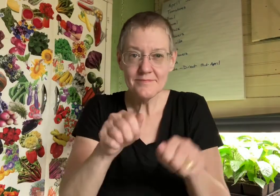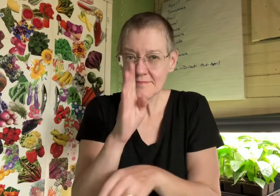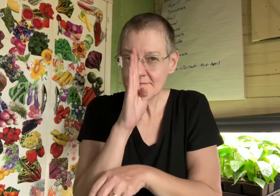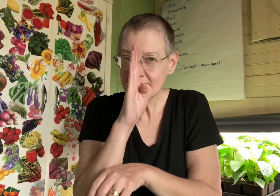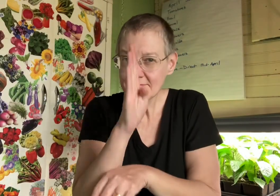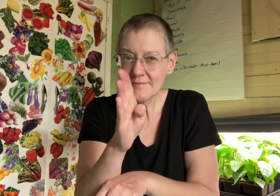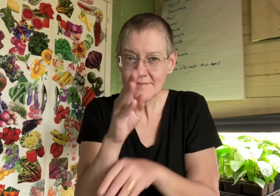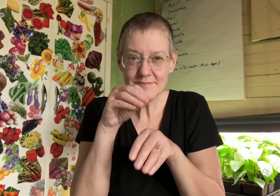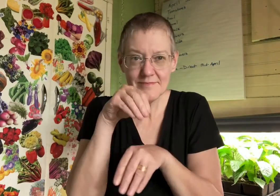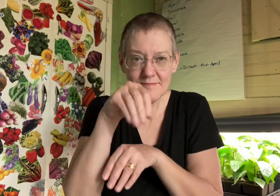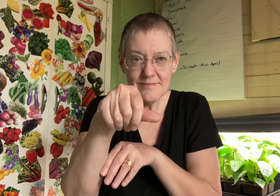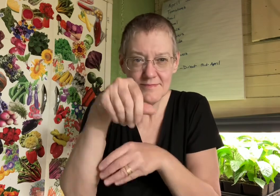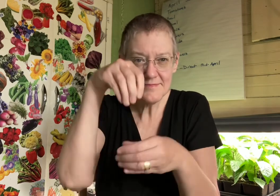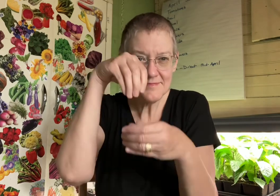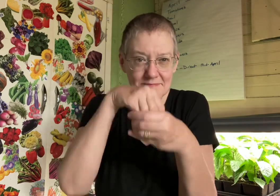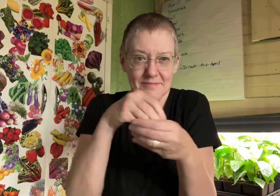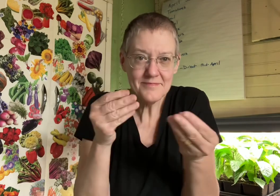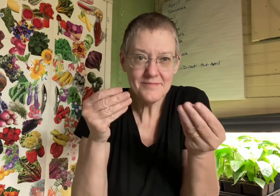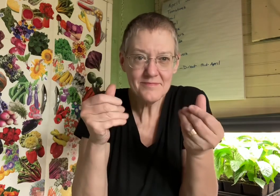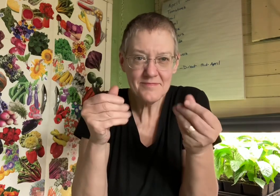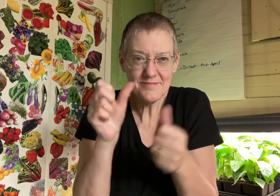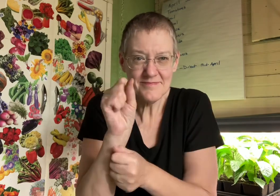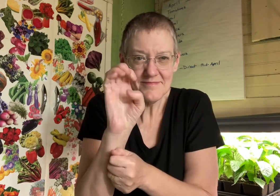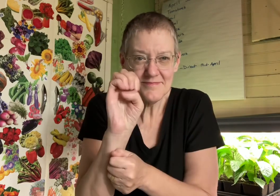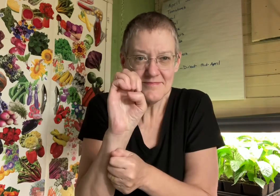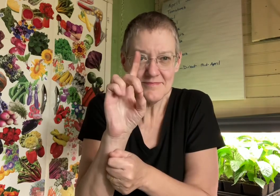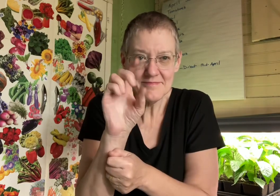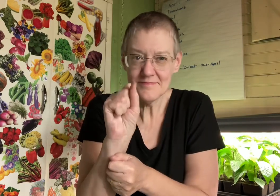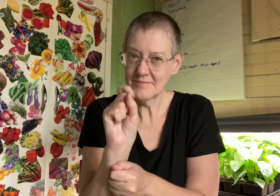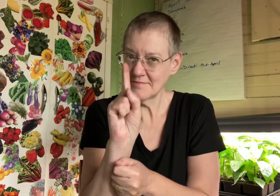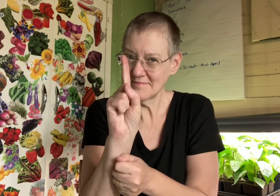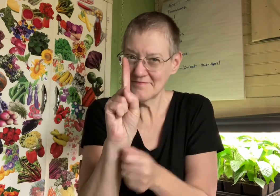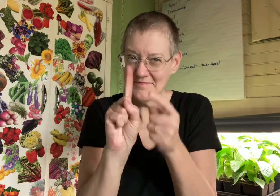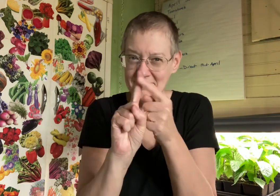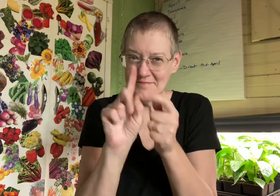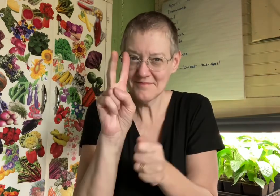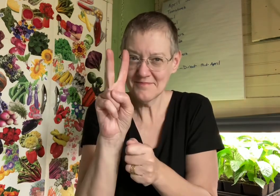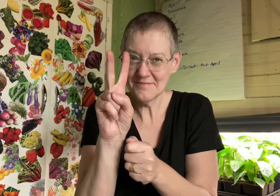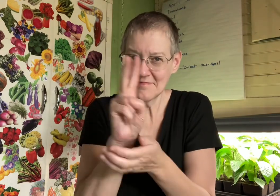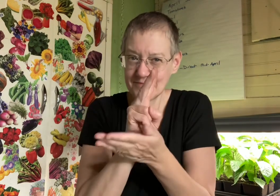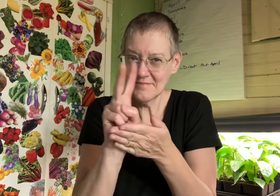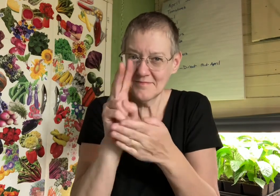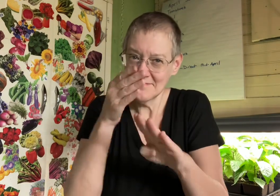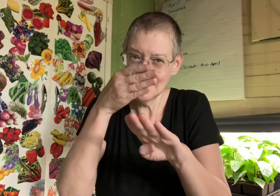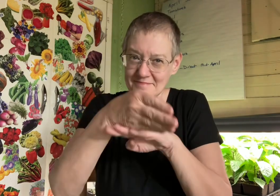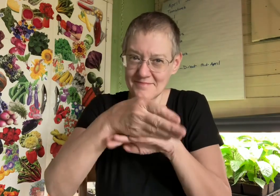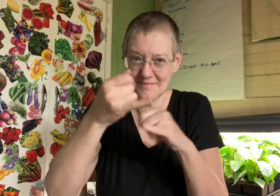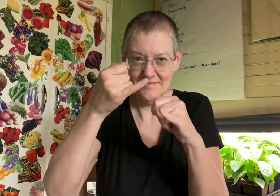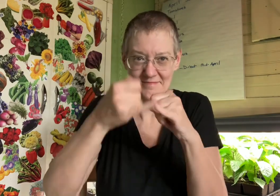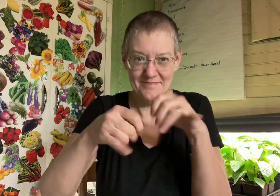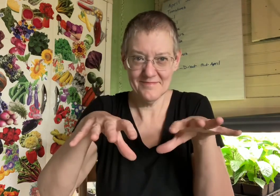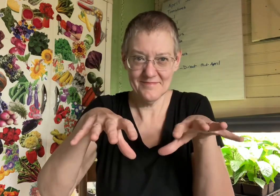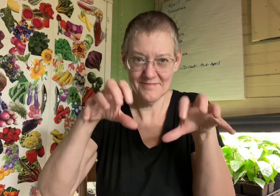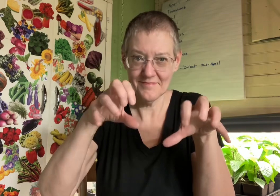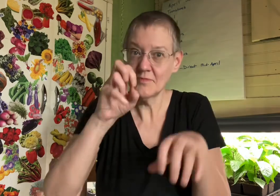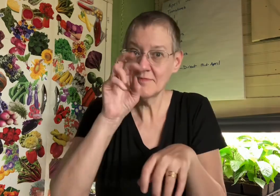Now you can direct sow your seeds in the ground 1 to 2 weeks after the last